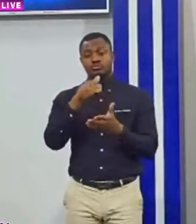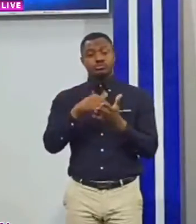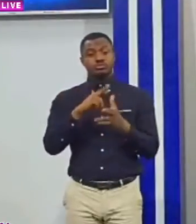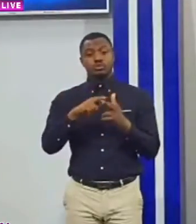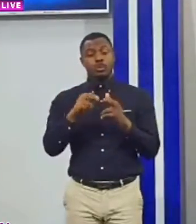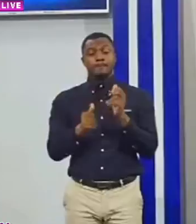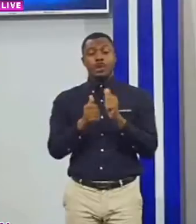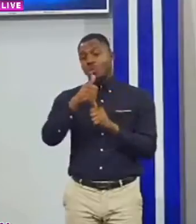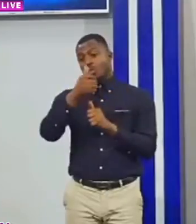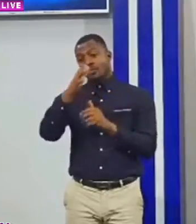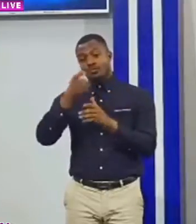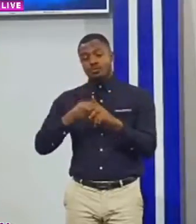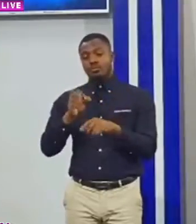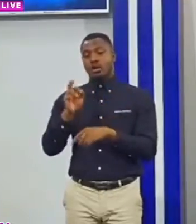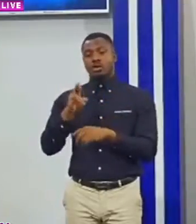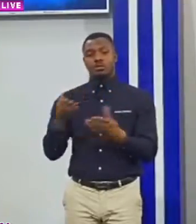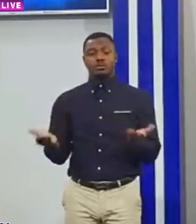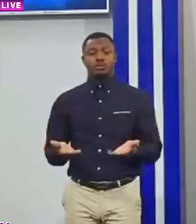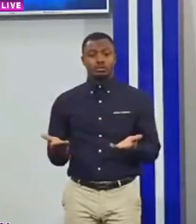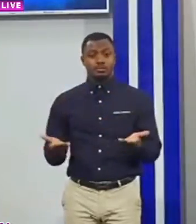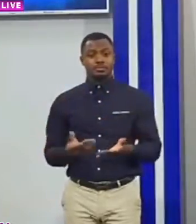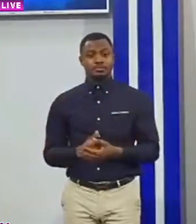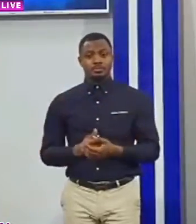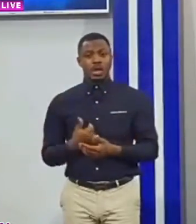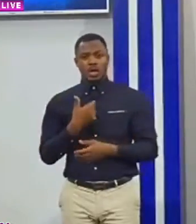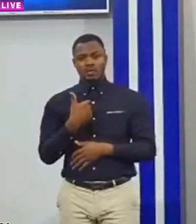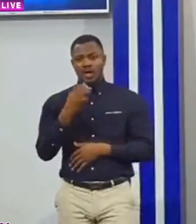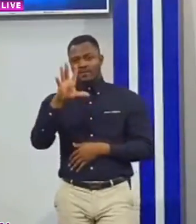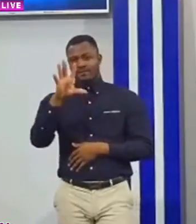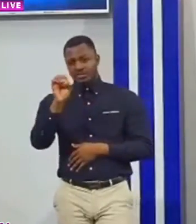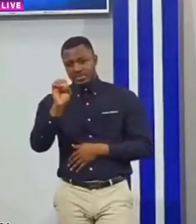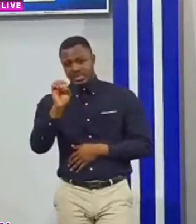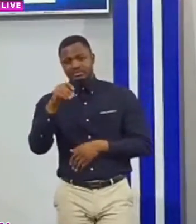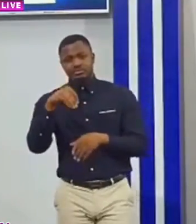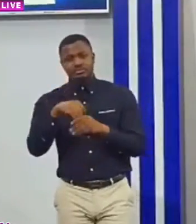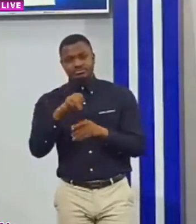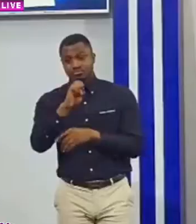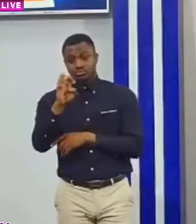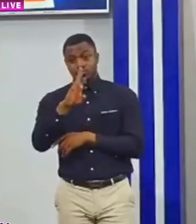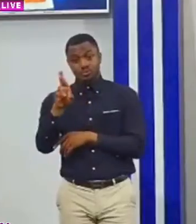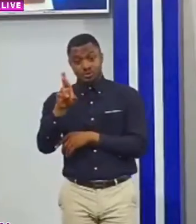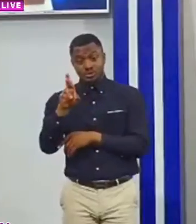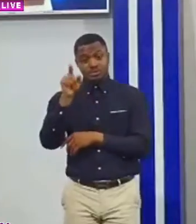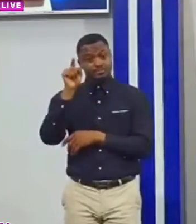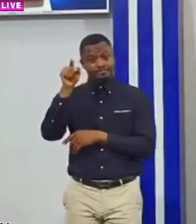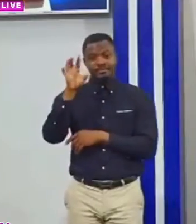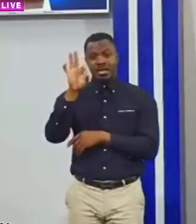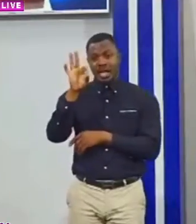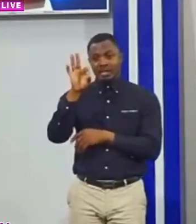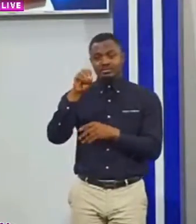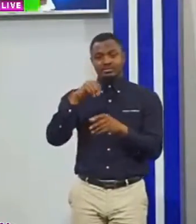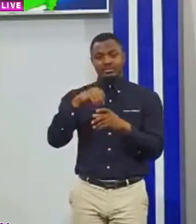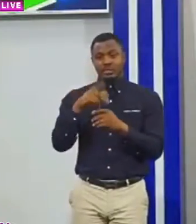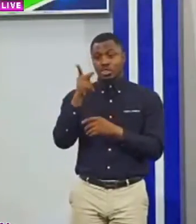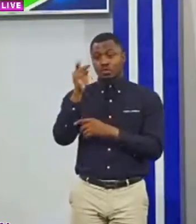the rest are all from Greater Accra. We have 50 in Eastern Region, 9 quarantine